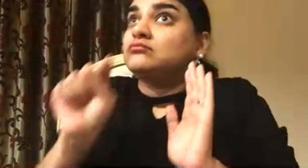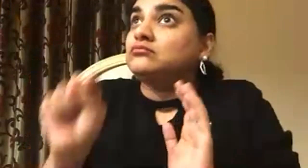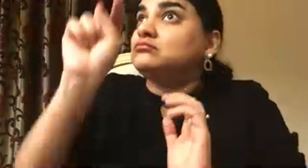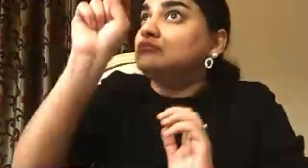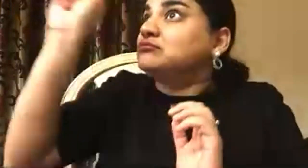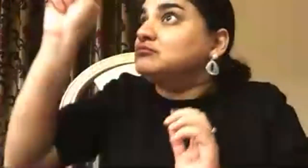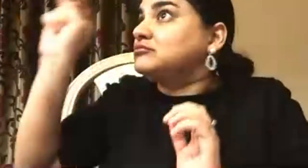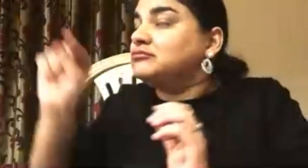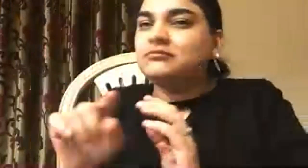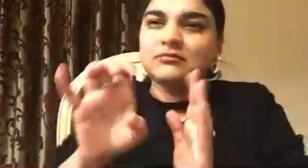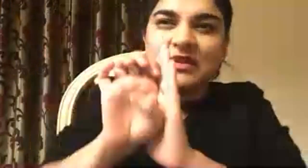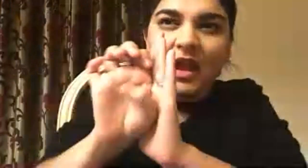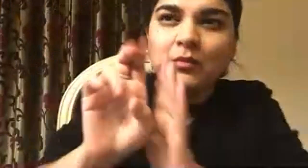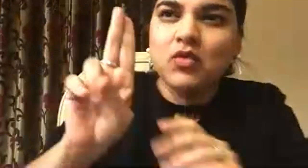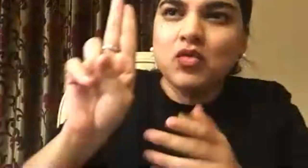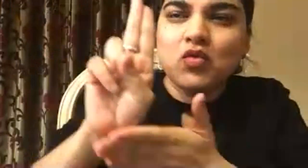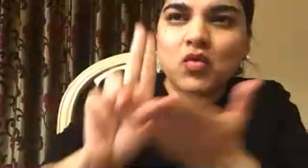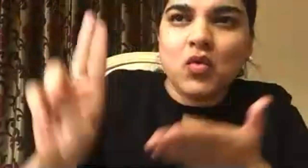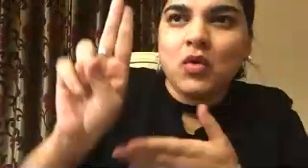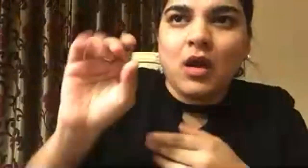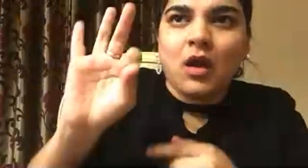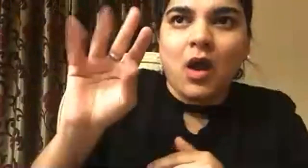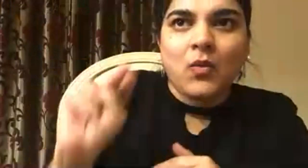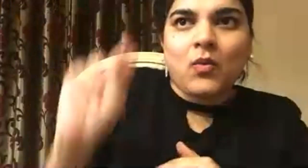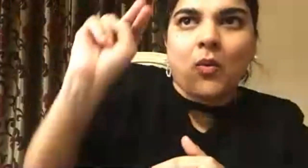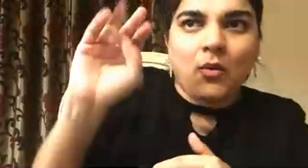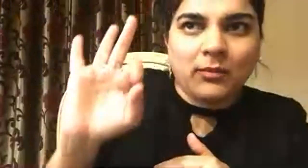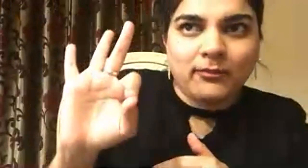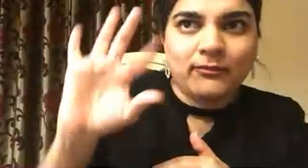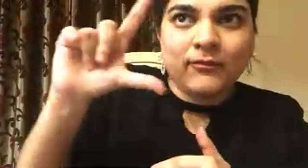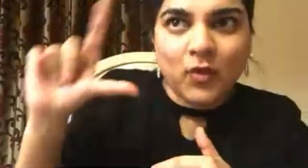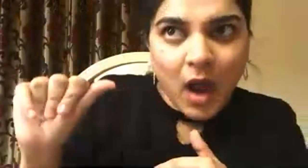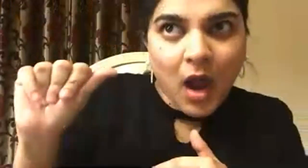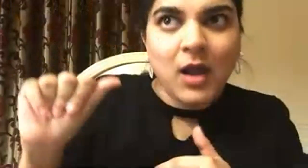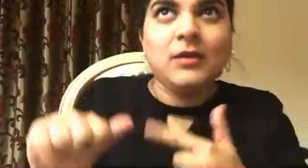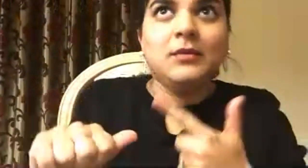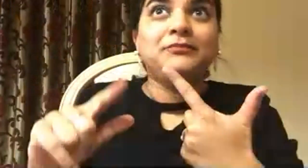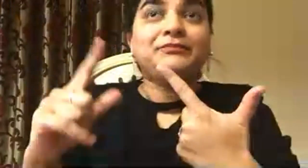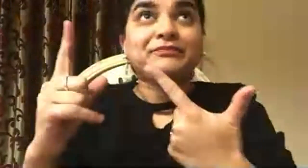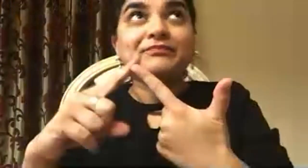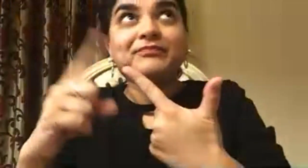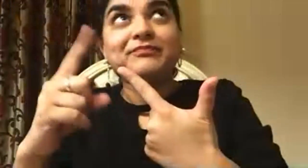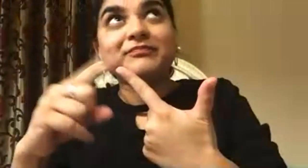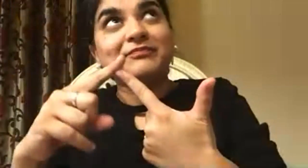And specifically in some states in America, you know, for one example, in northern